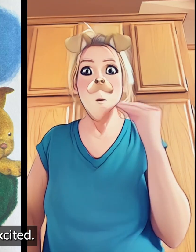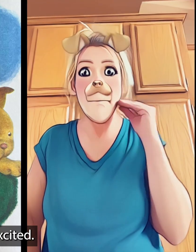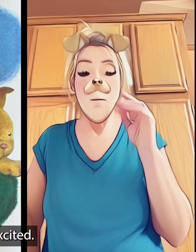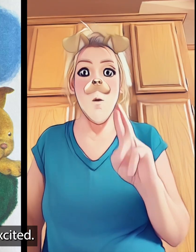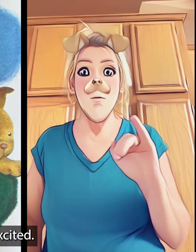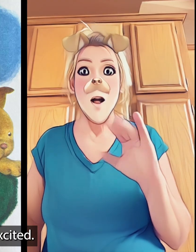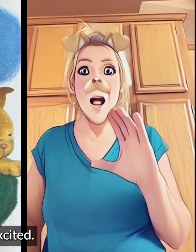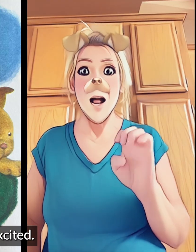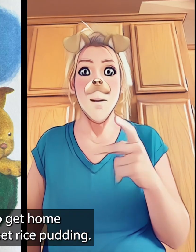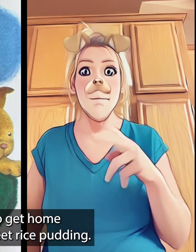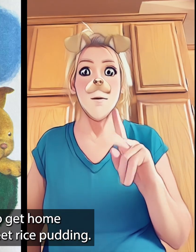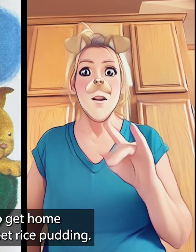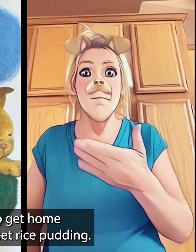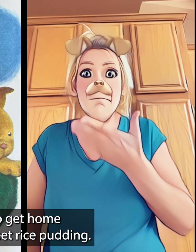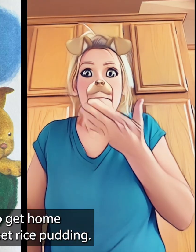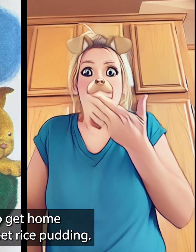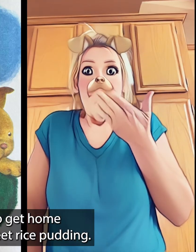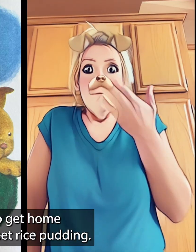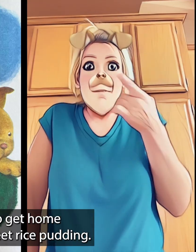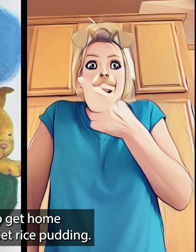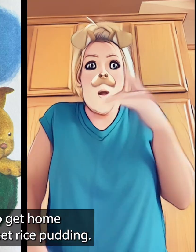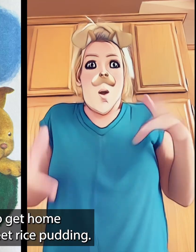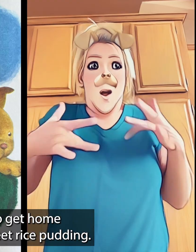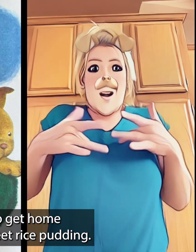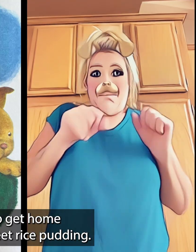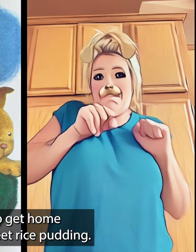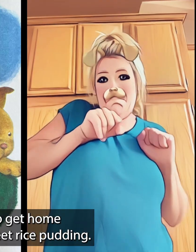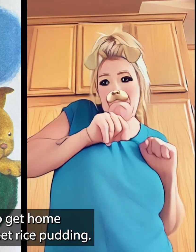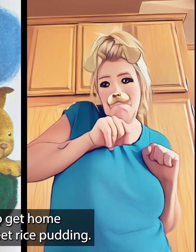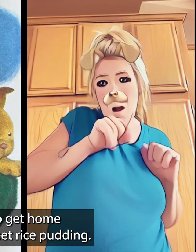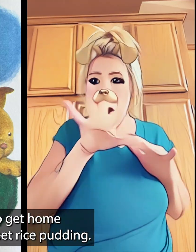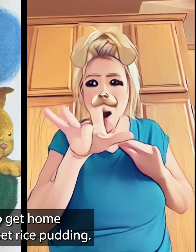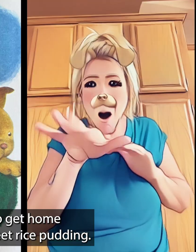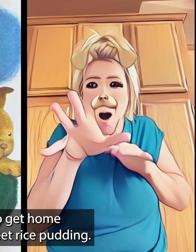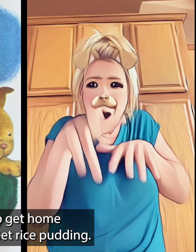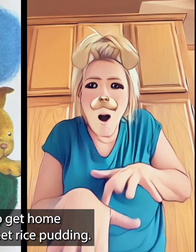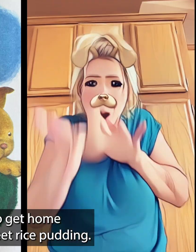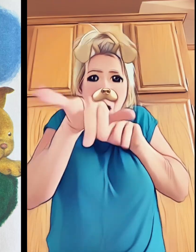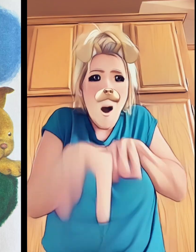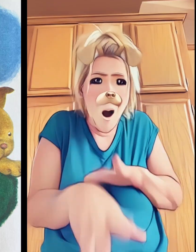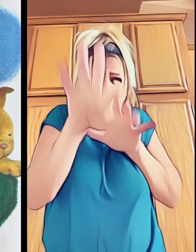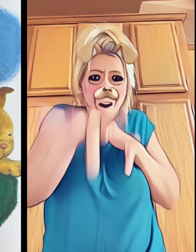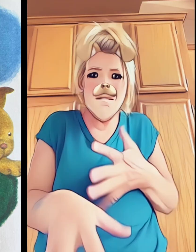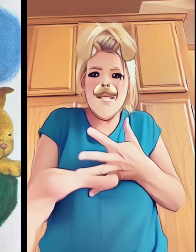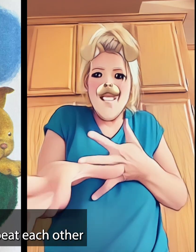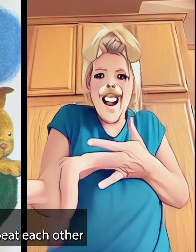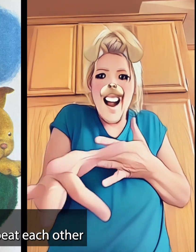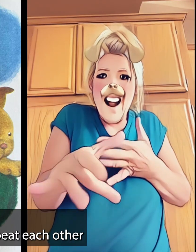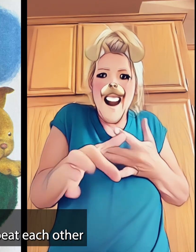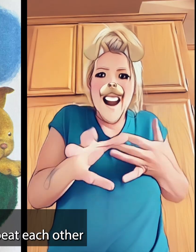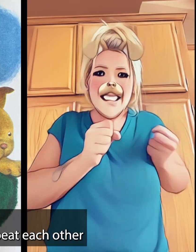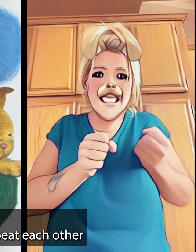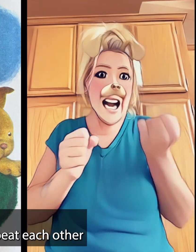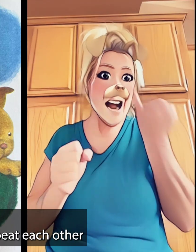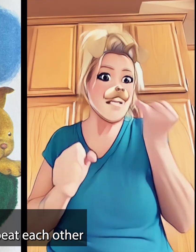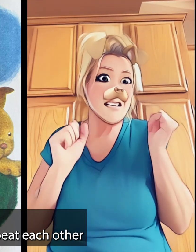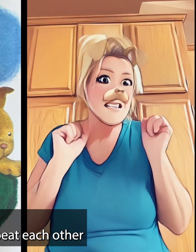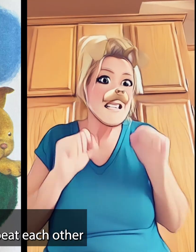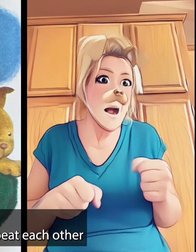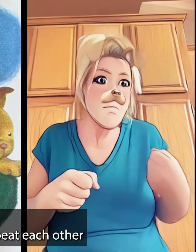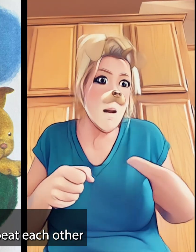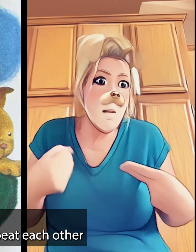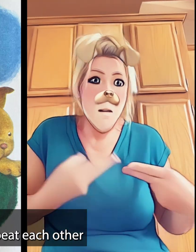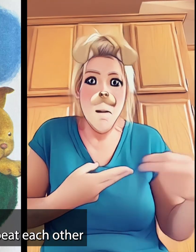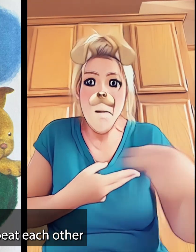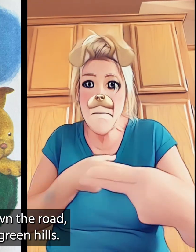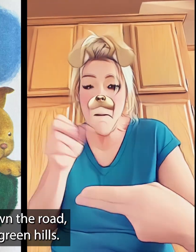Everyone was excited. They couldn't wait to get home following the scent of sweet rice pudding. They all ran really fast,